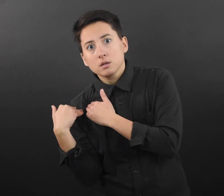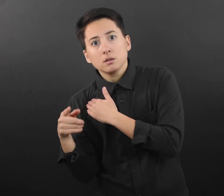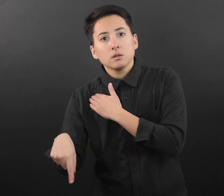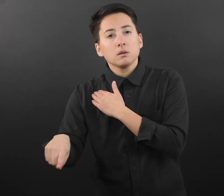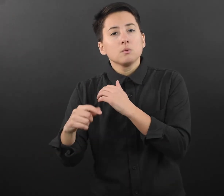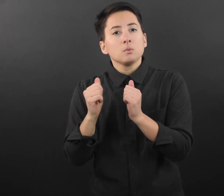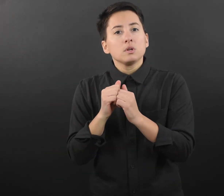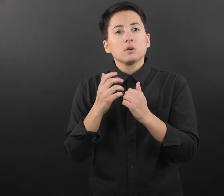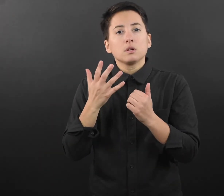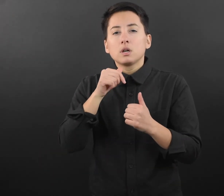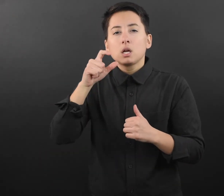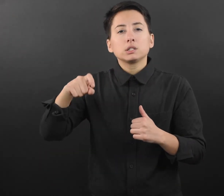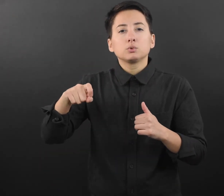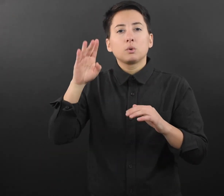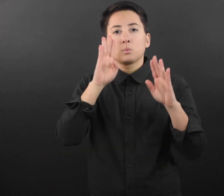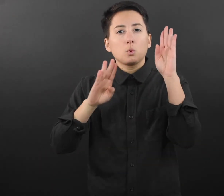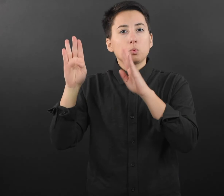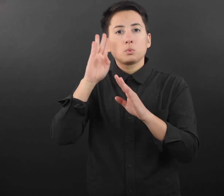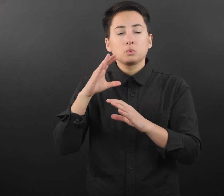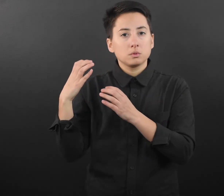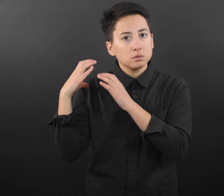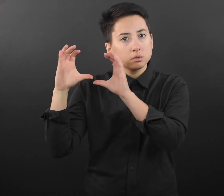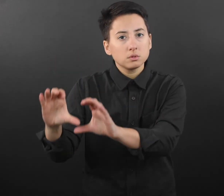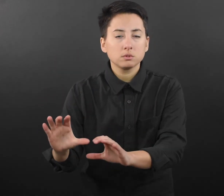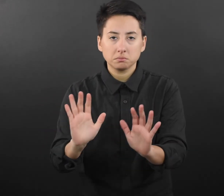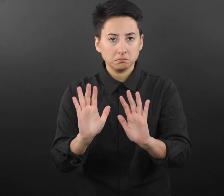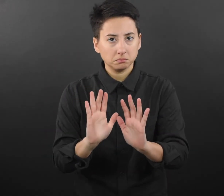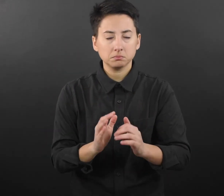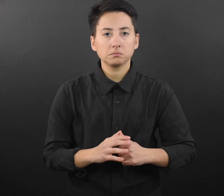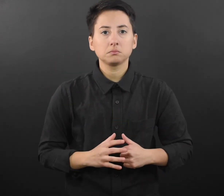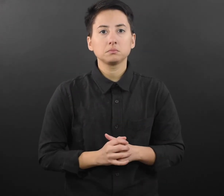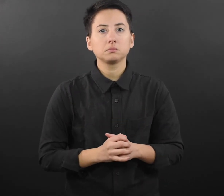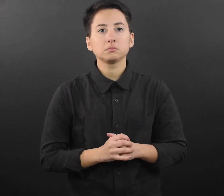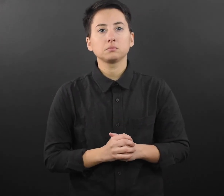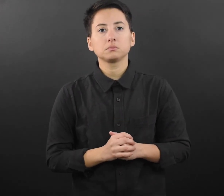But do not burden them with unnecessary worries.